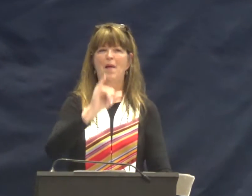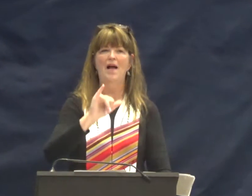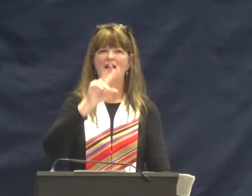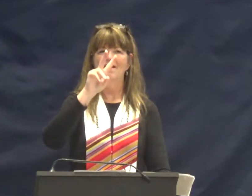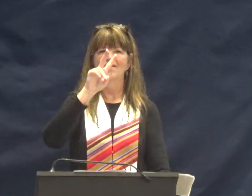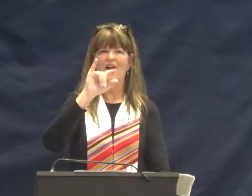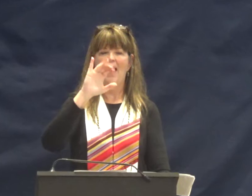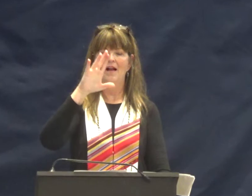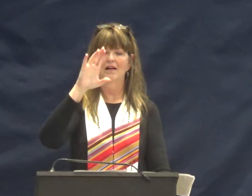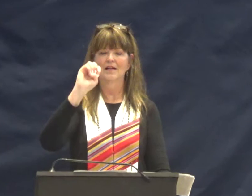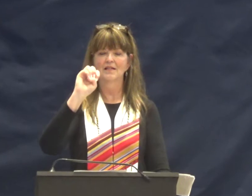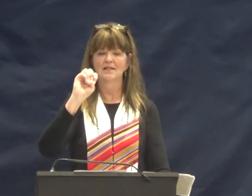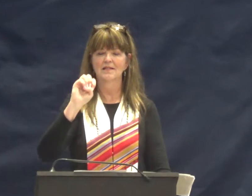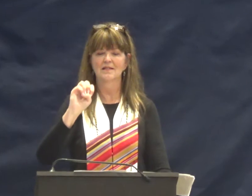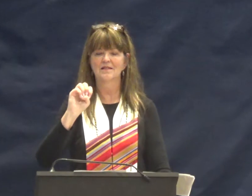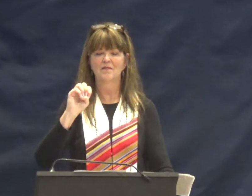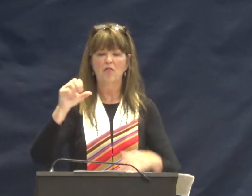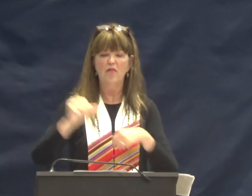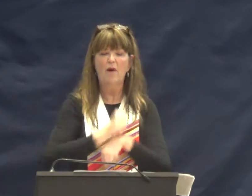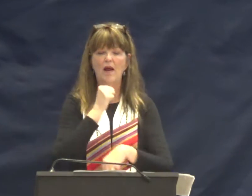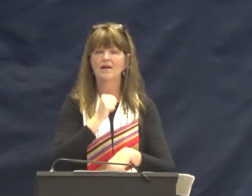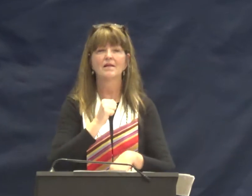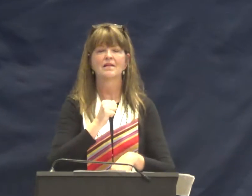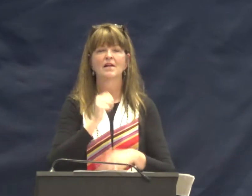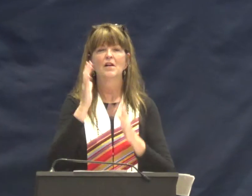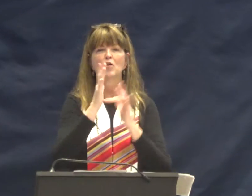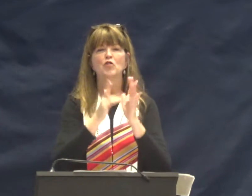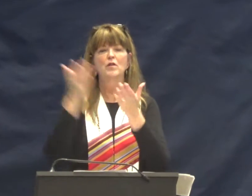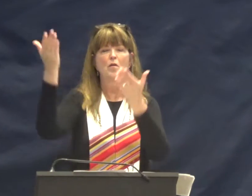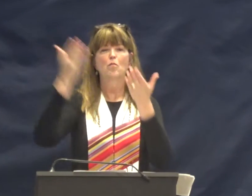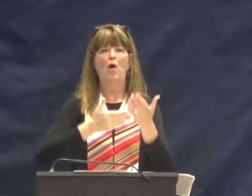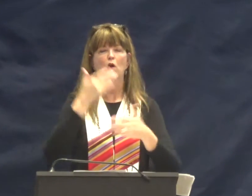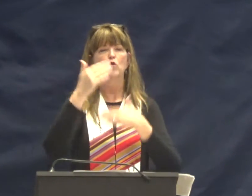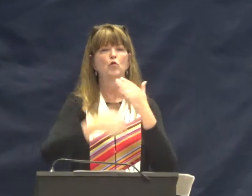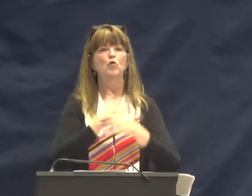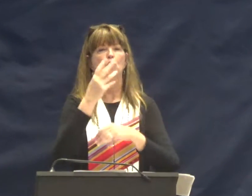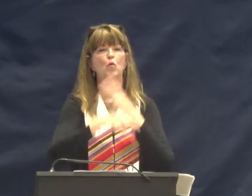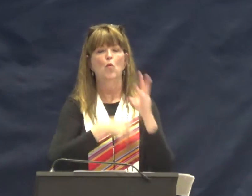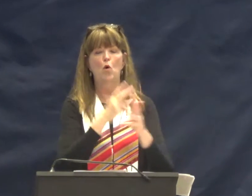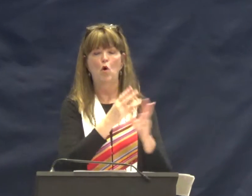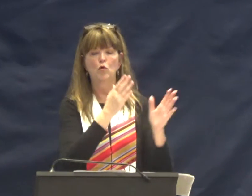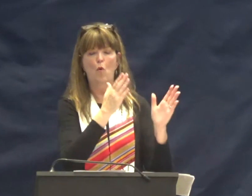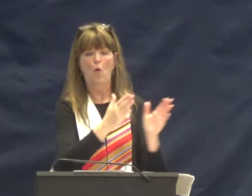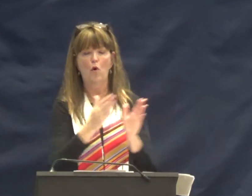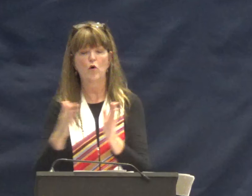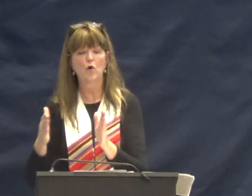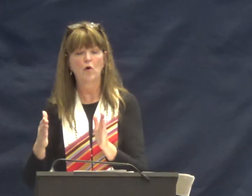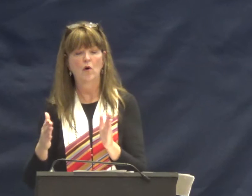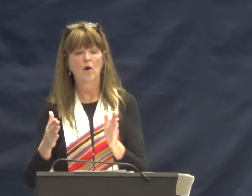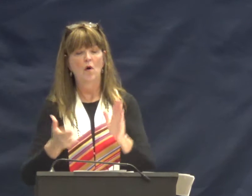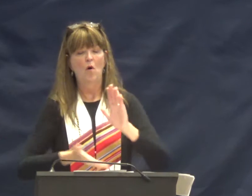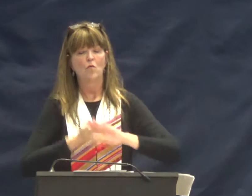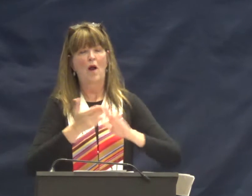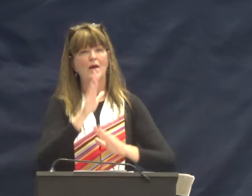that was not ruled by vice or threat. He brought a new world